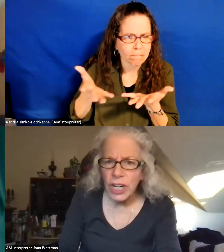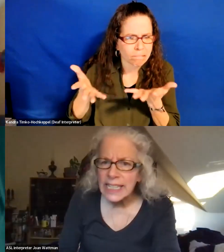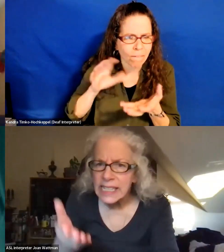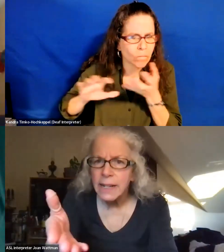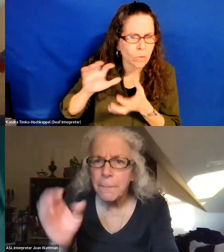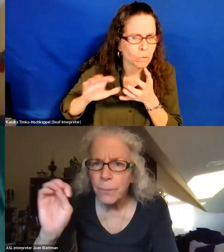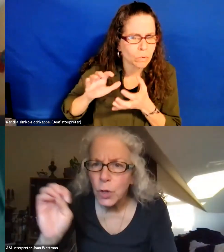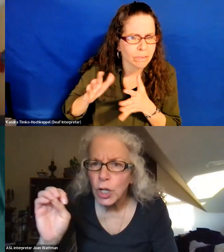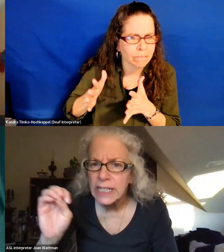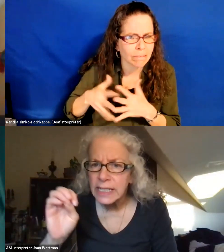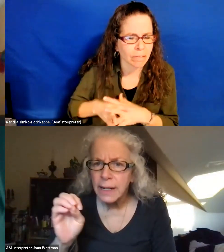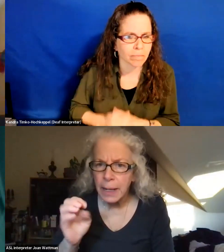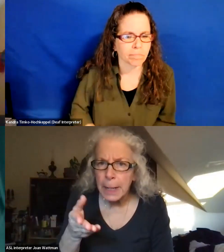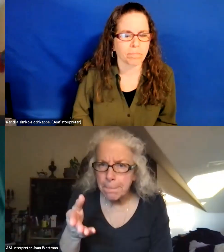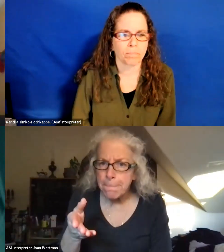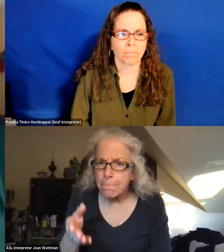This is Ernest.